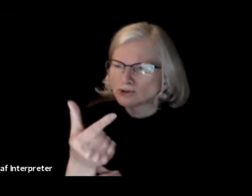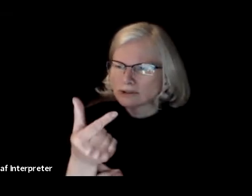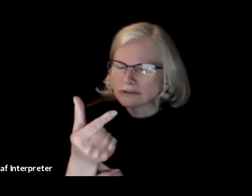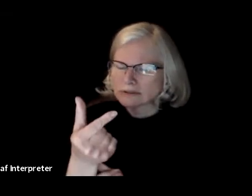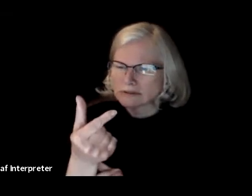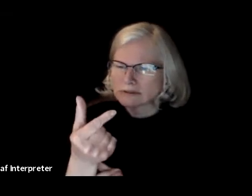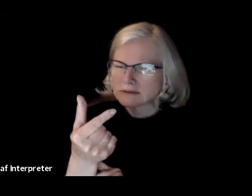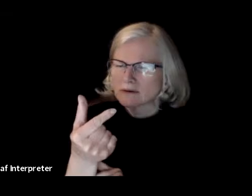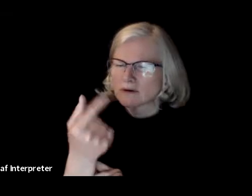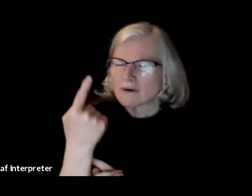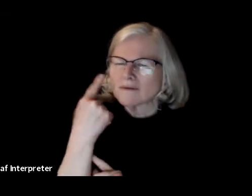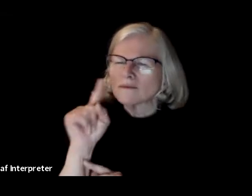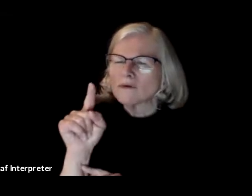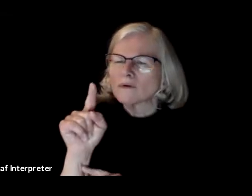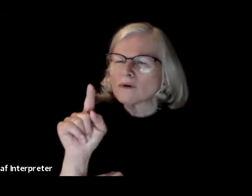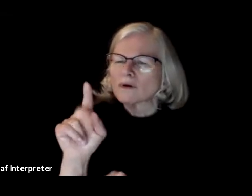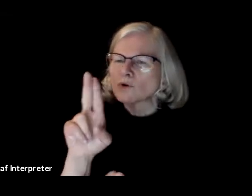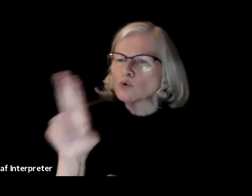Services by calling